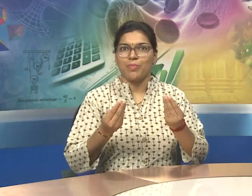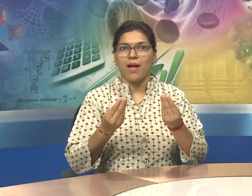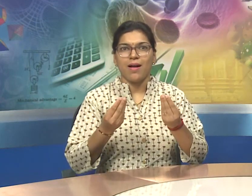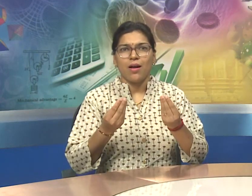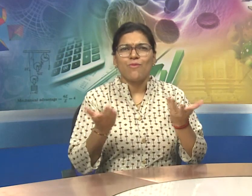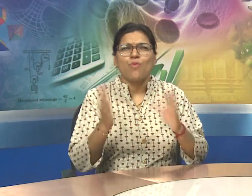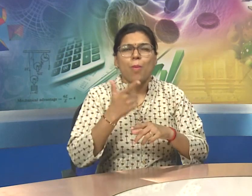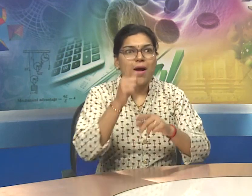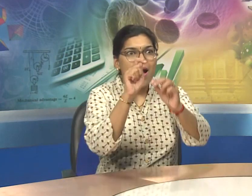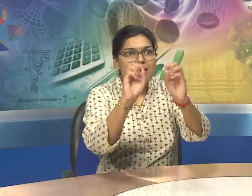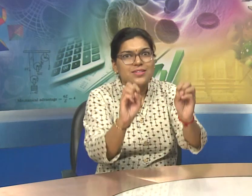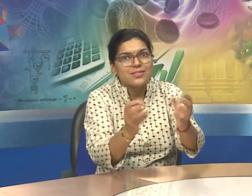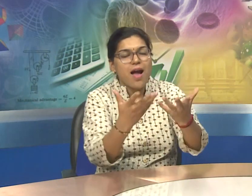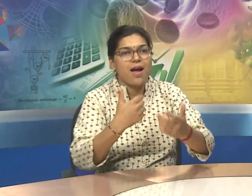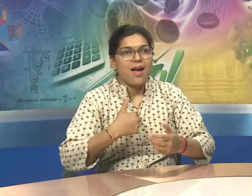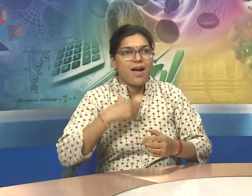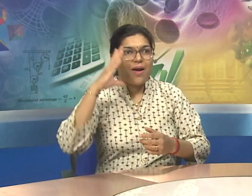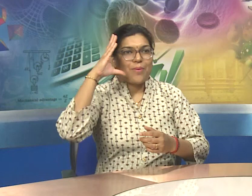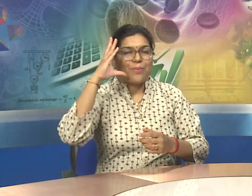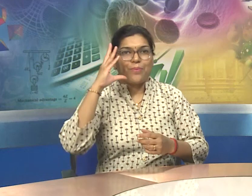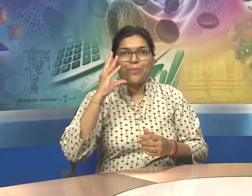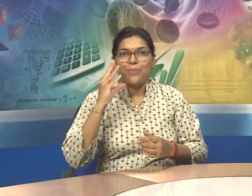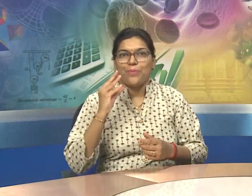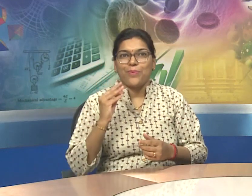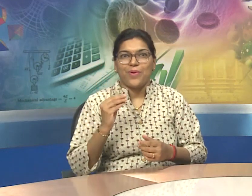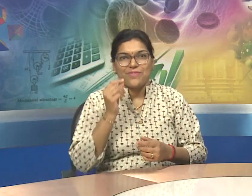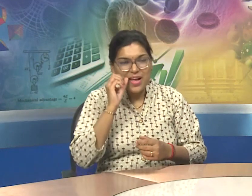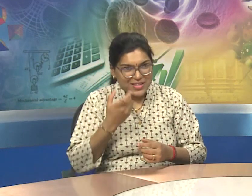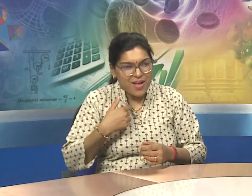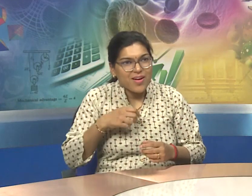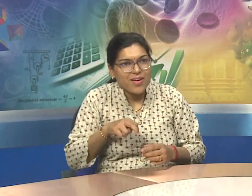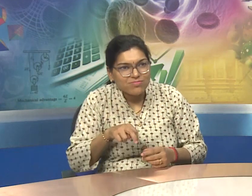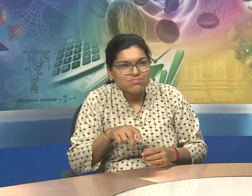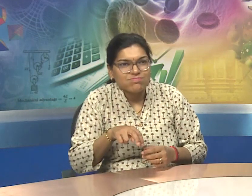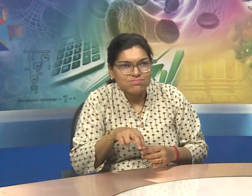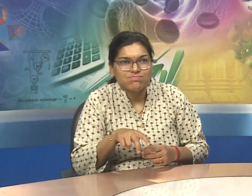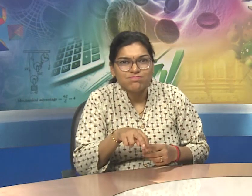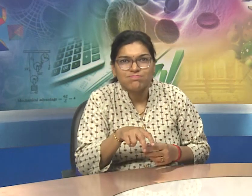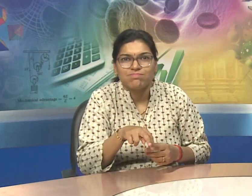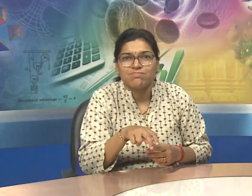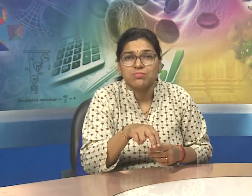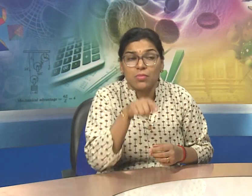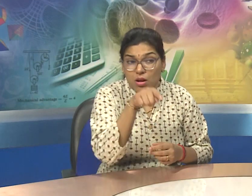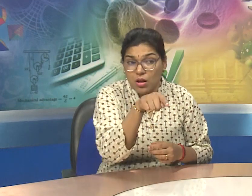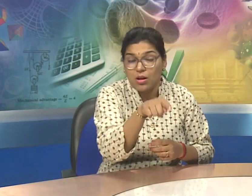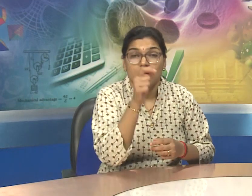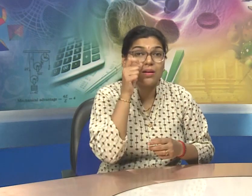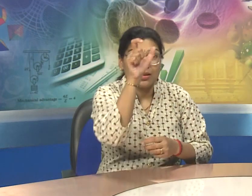when the weakness had left him, he walked over to the boy, put his hand